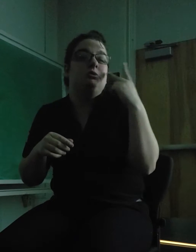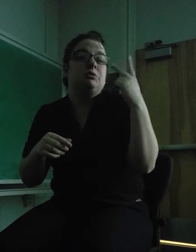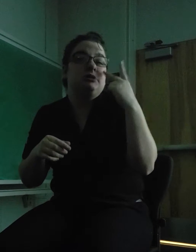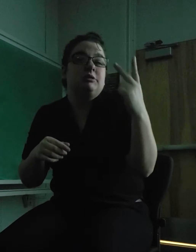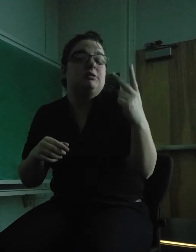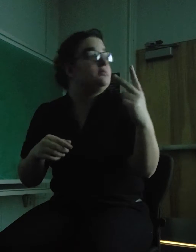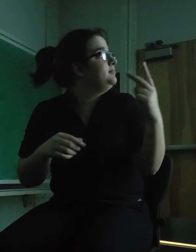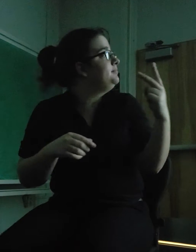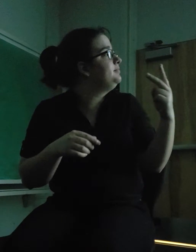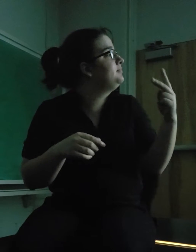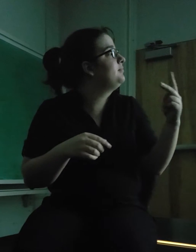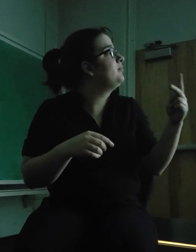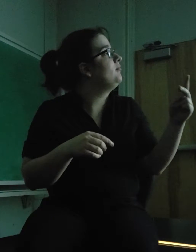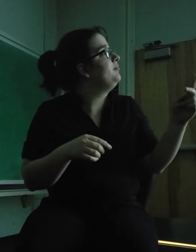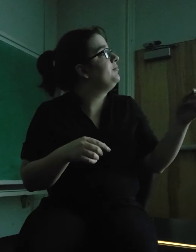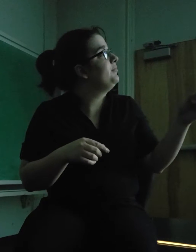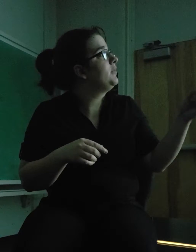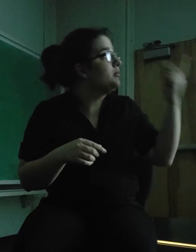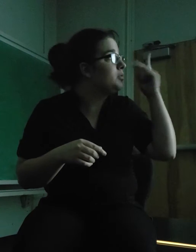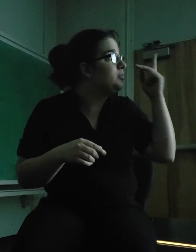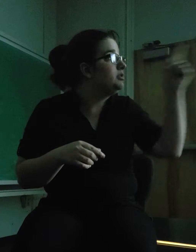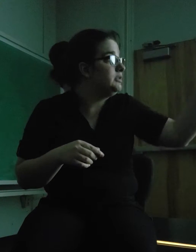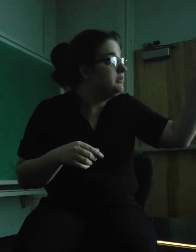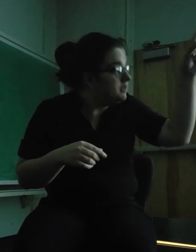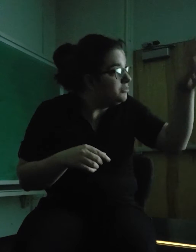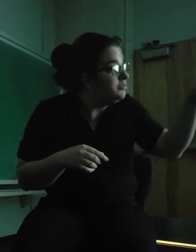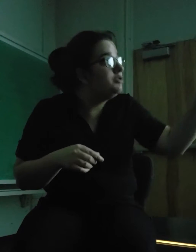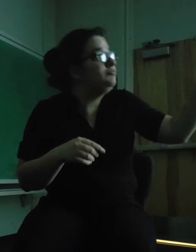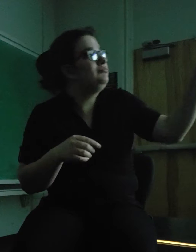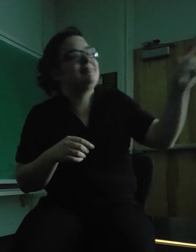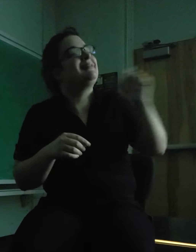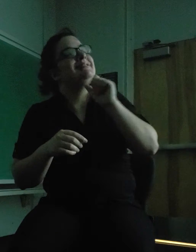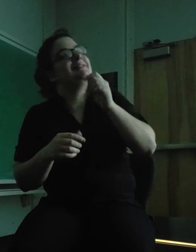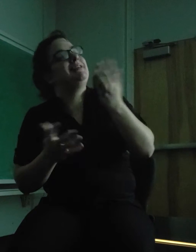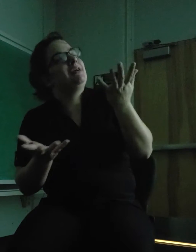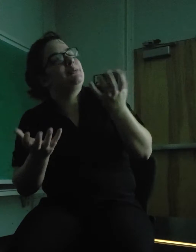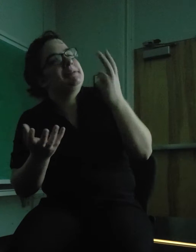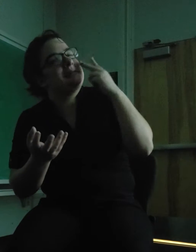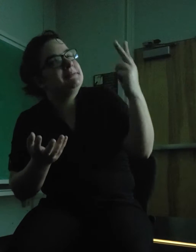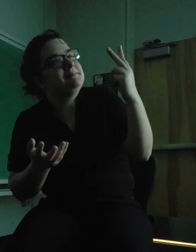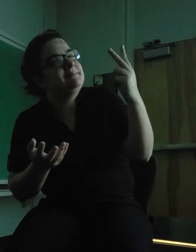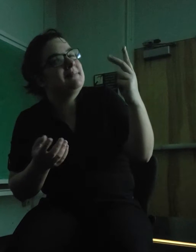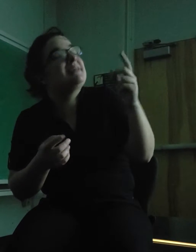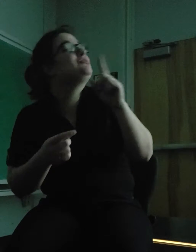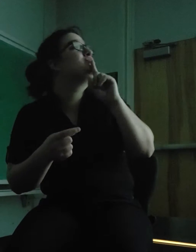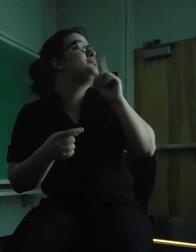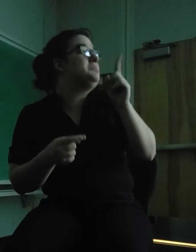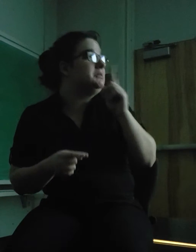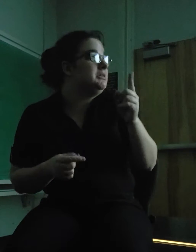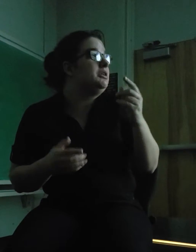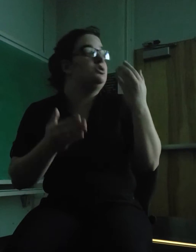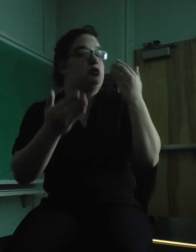it. Probably see it a lot easier there. That's right, really, really close to the limit of human visibility.